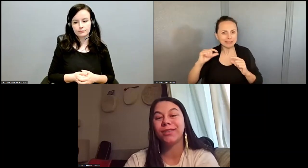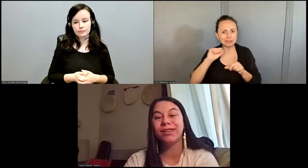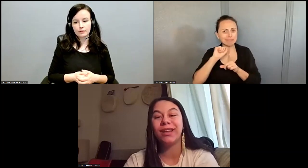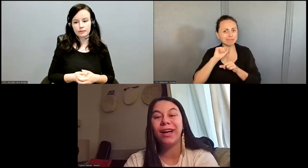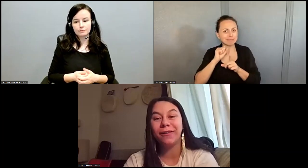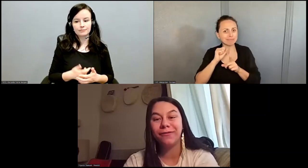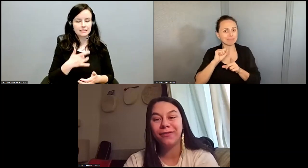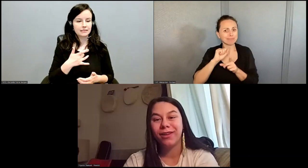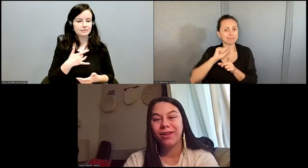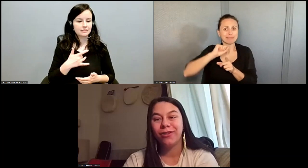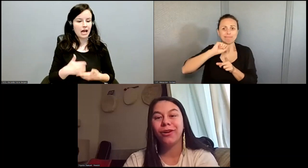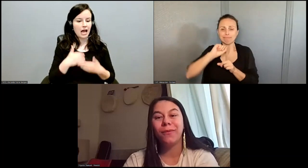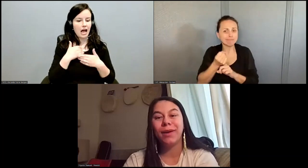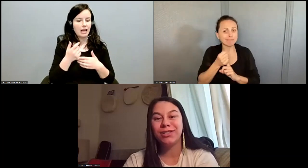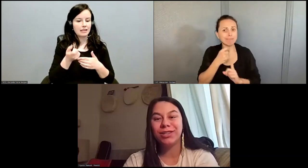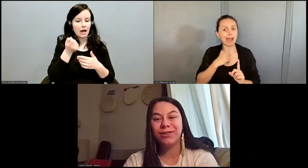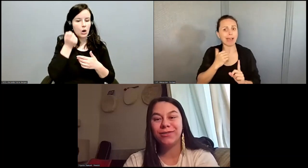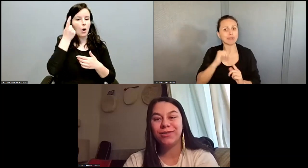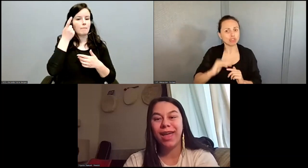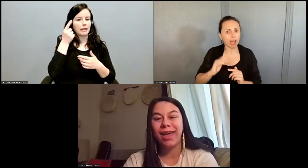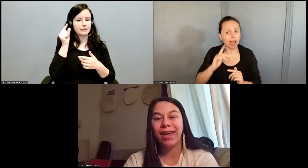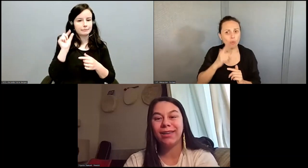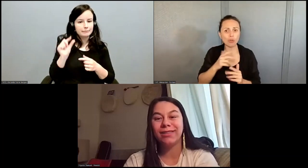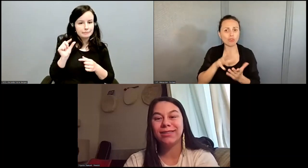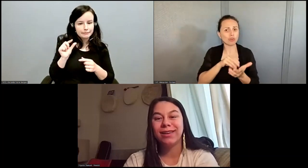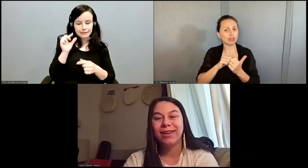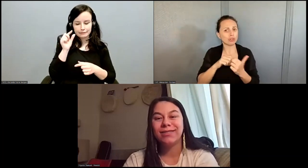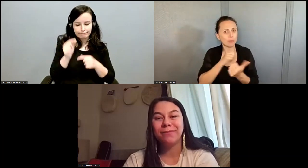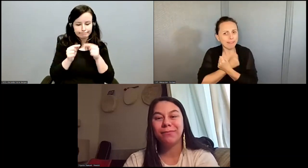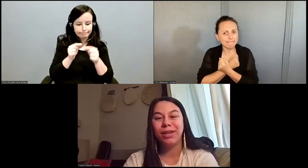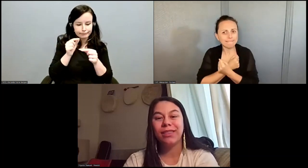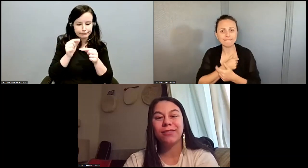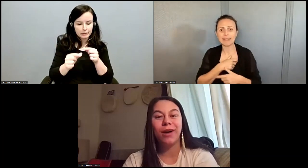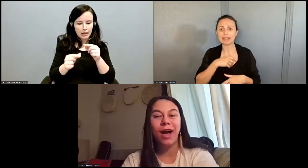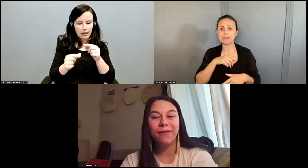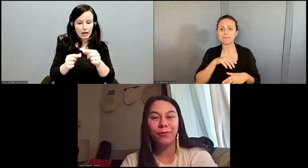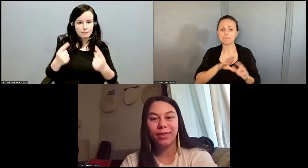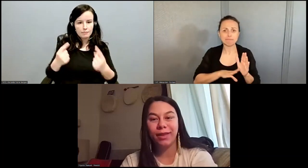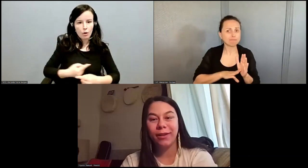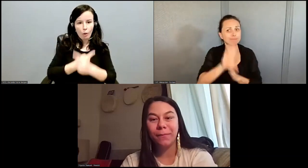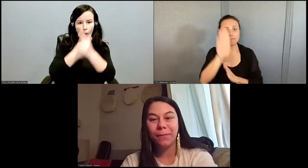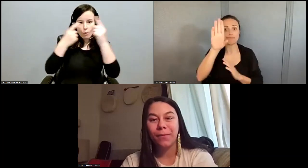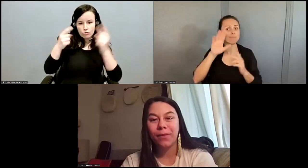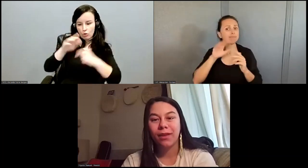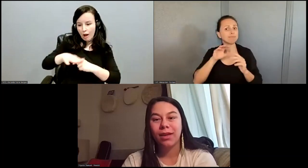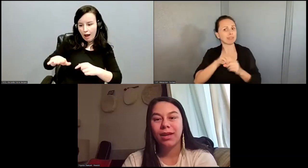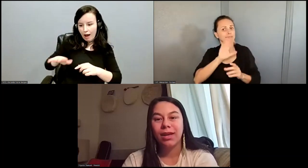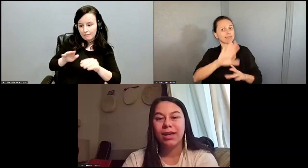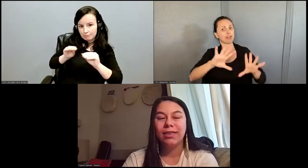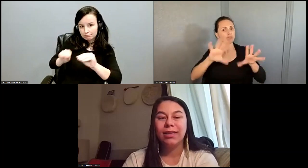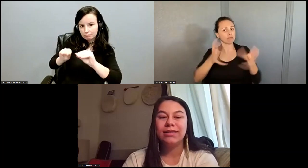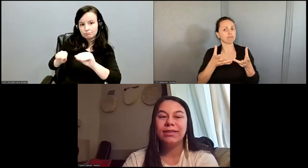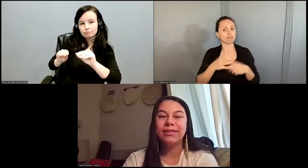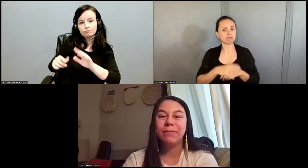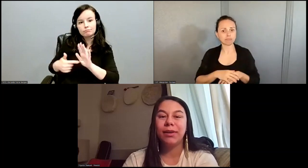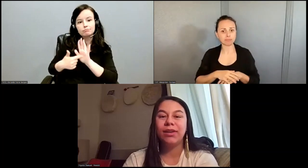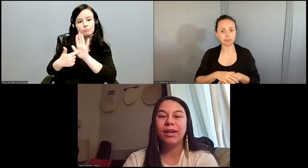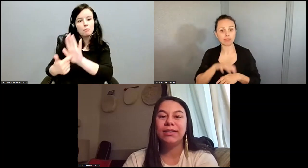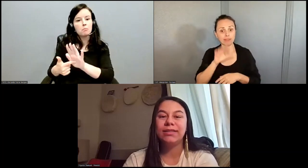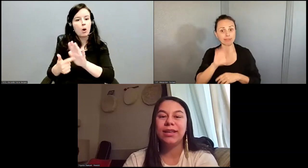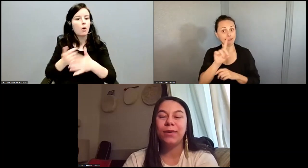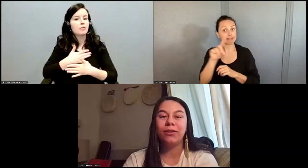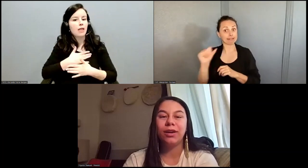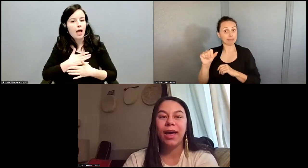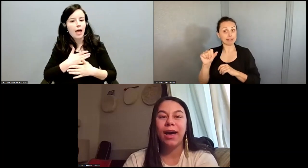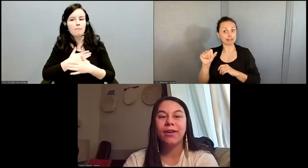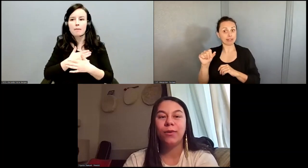soon learn to love, grow into, and simply thrive within. These